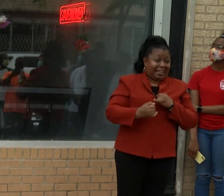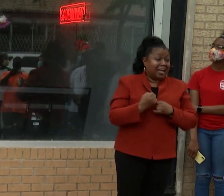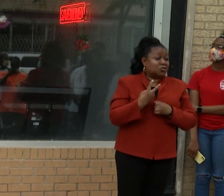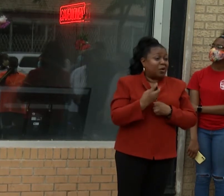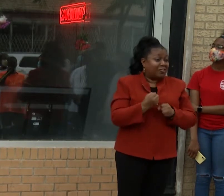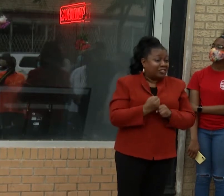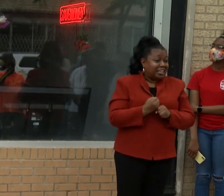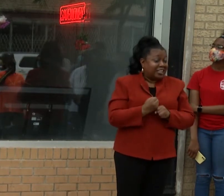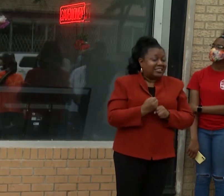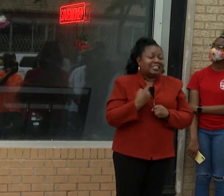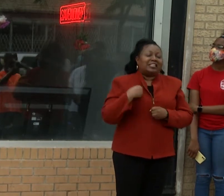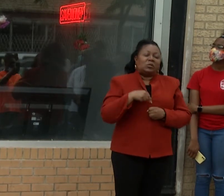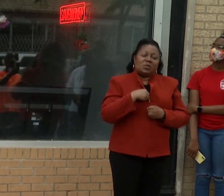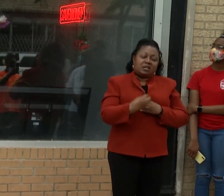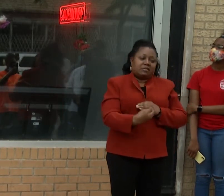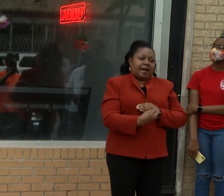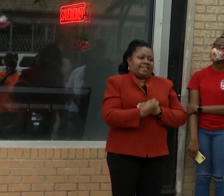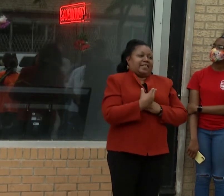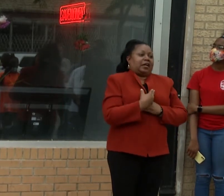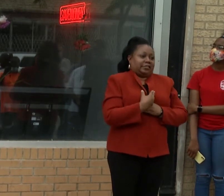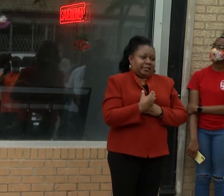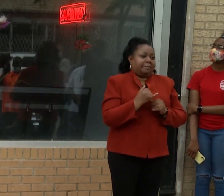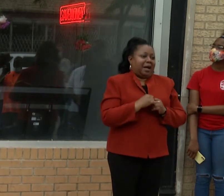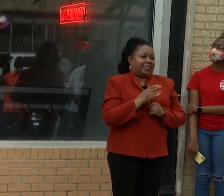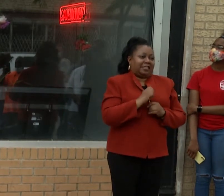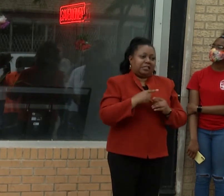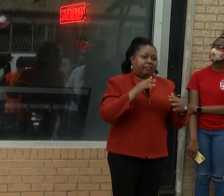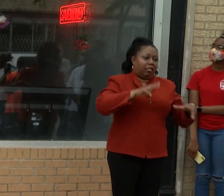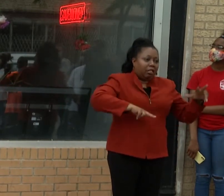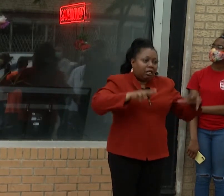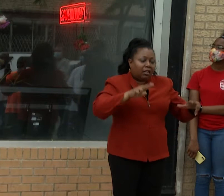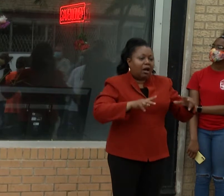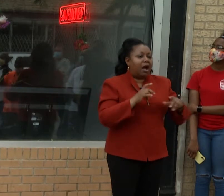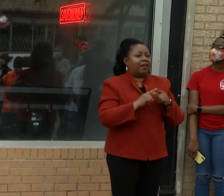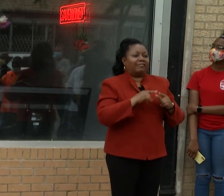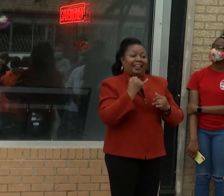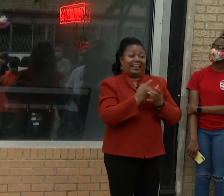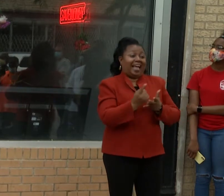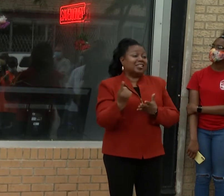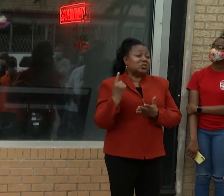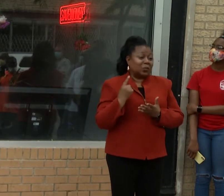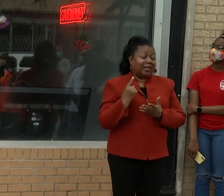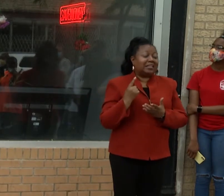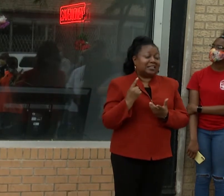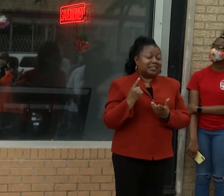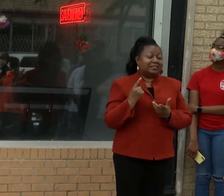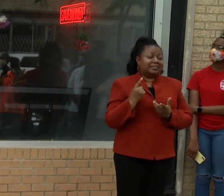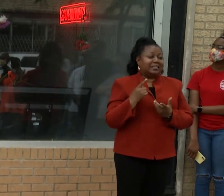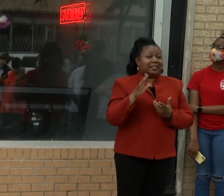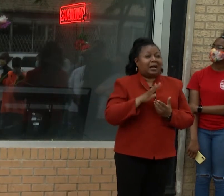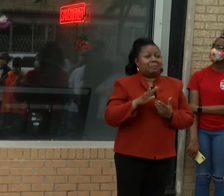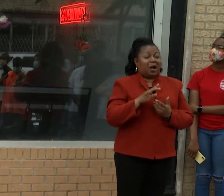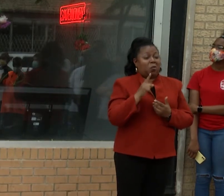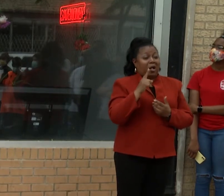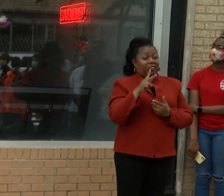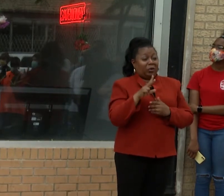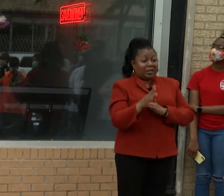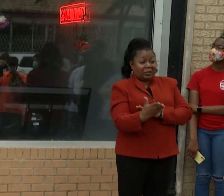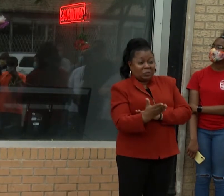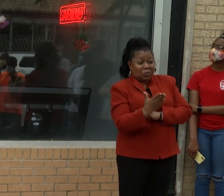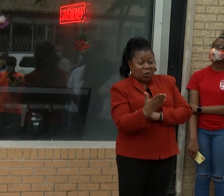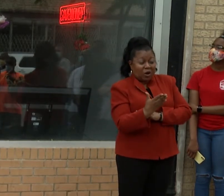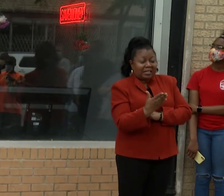12. We were affected by the civil unrest of last week. At about 1:30 in the